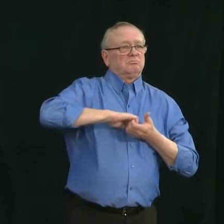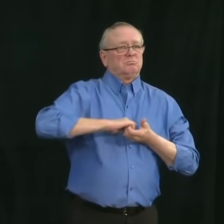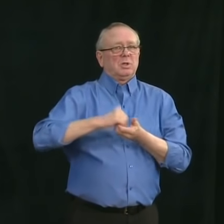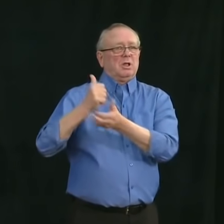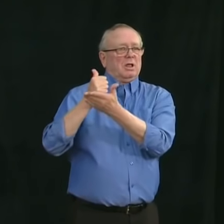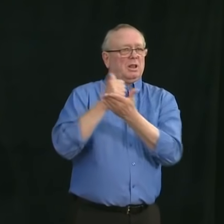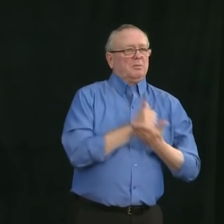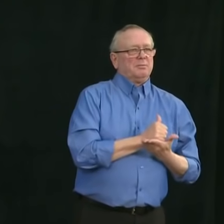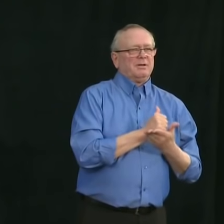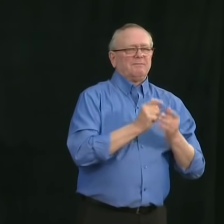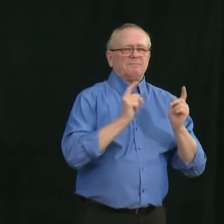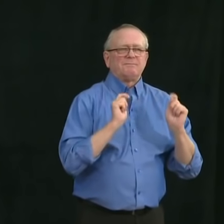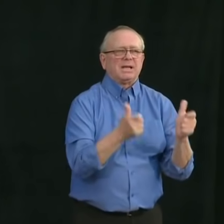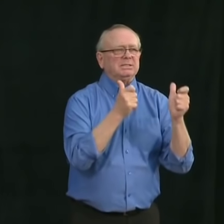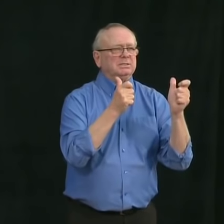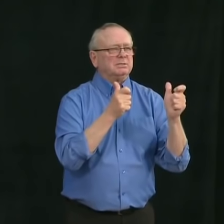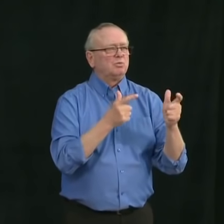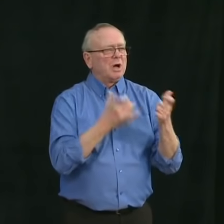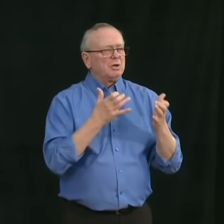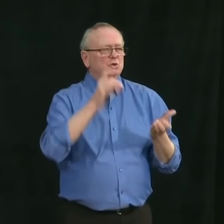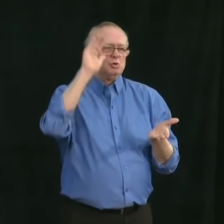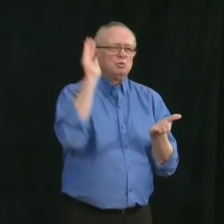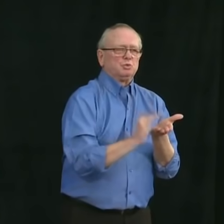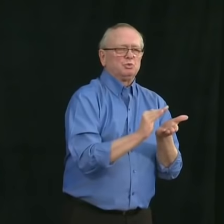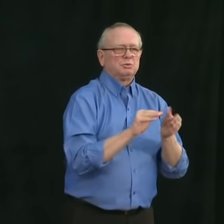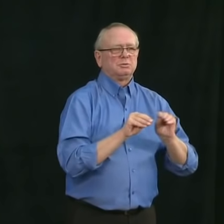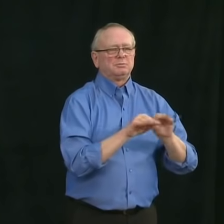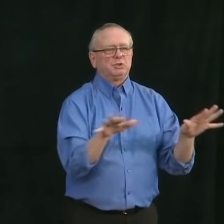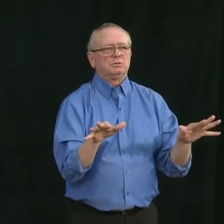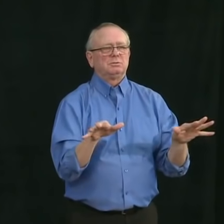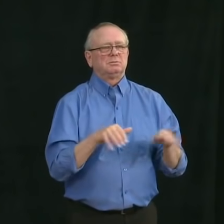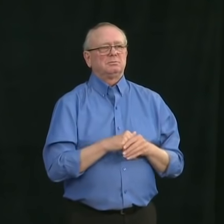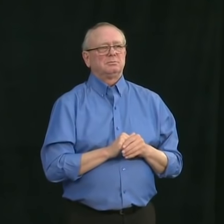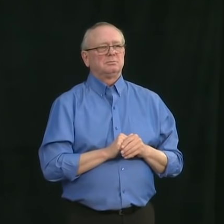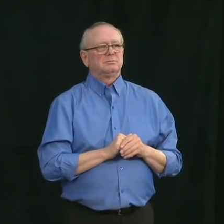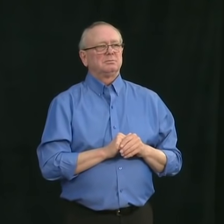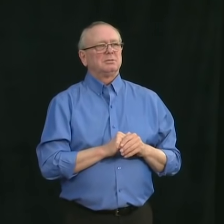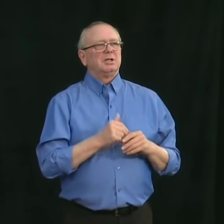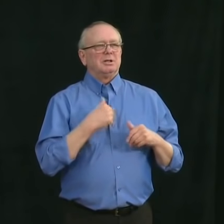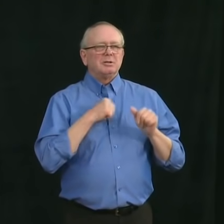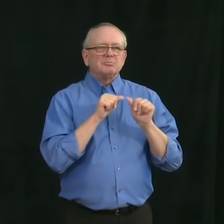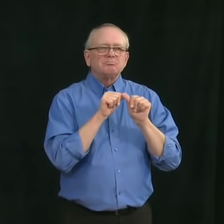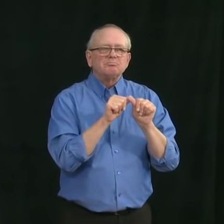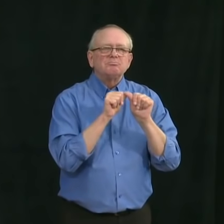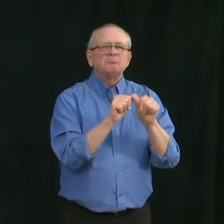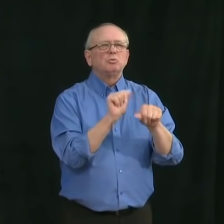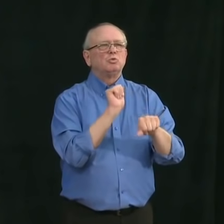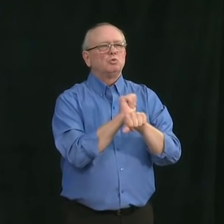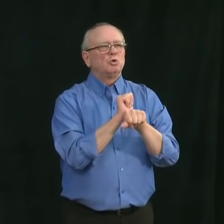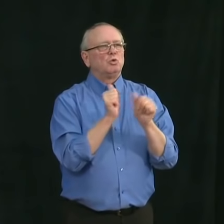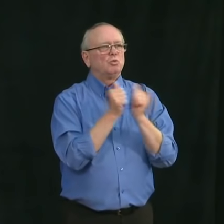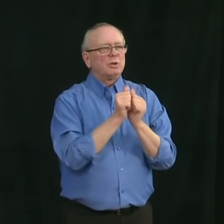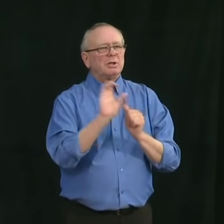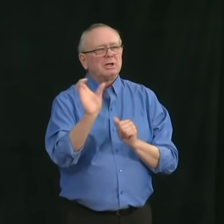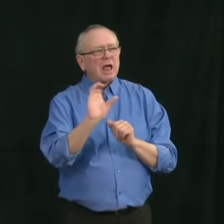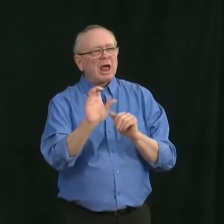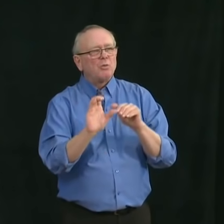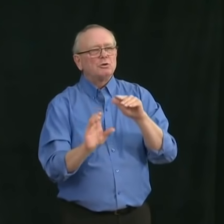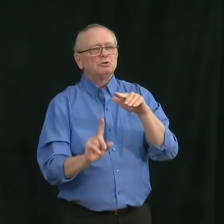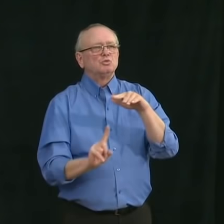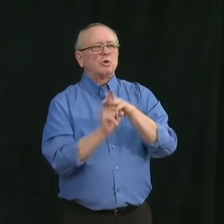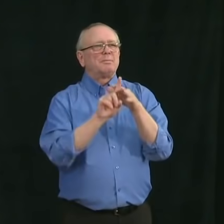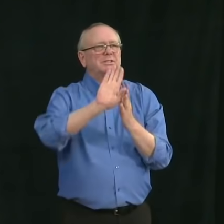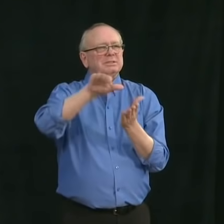virus. We will continue working closely with the Calgary Drop-In Centre, Salvation Army, and AHS to ensure that those